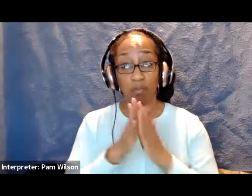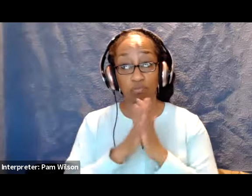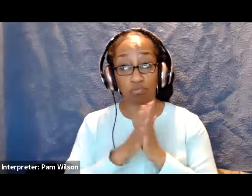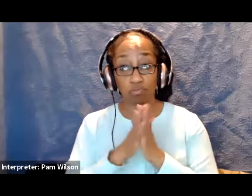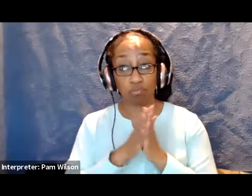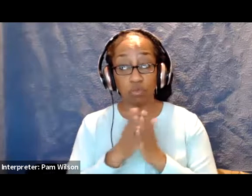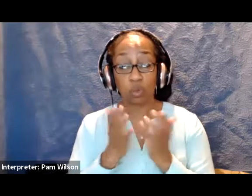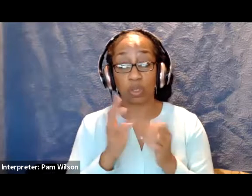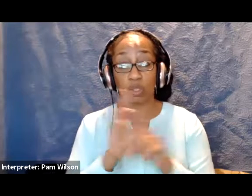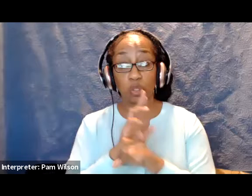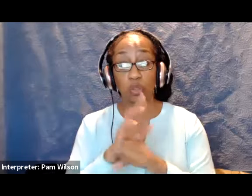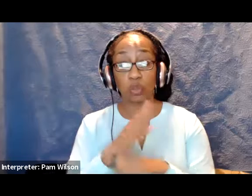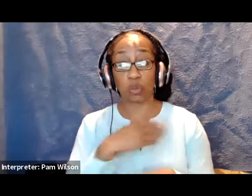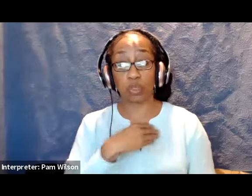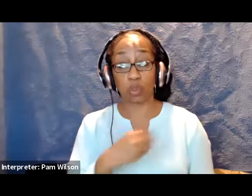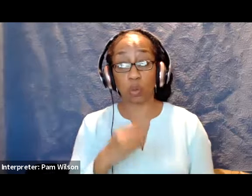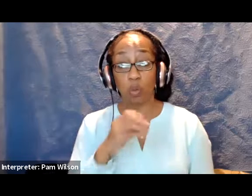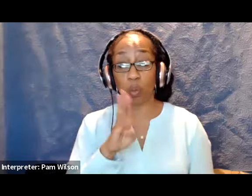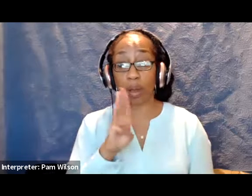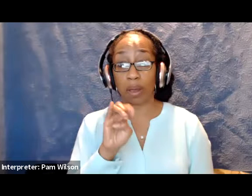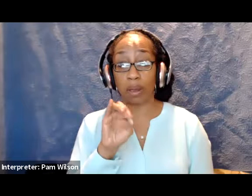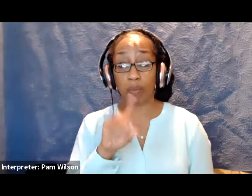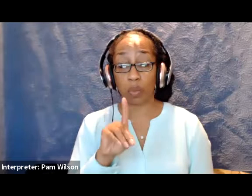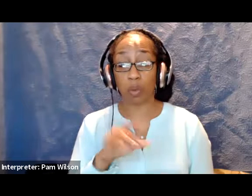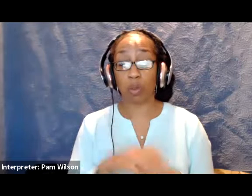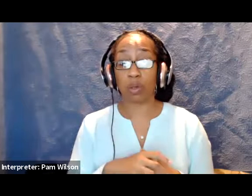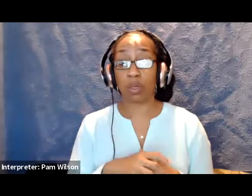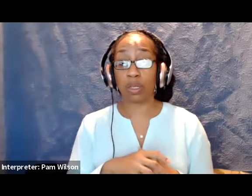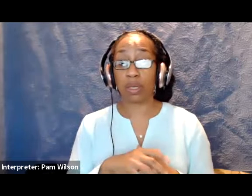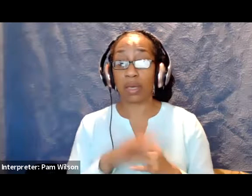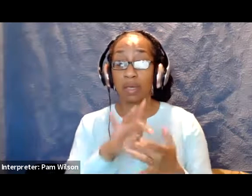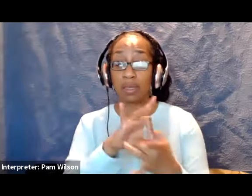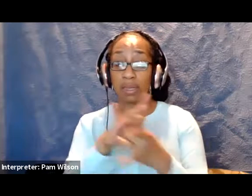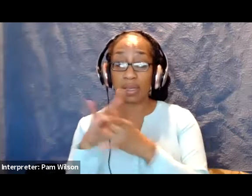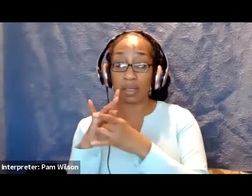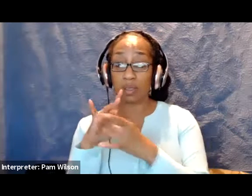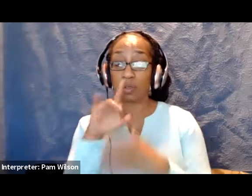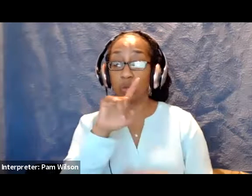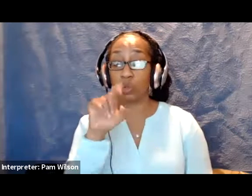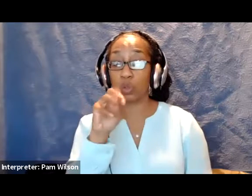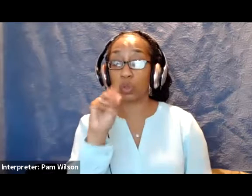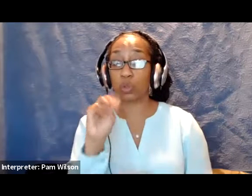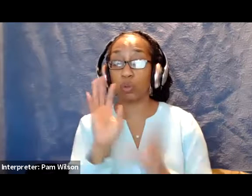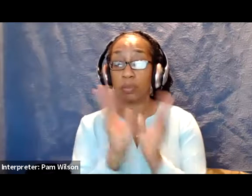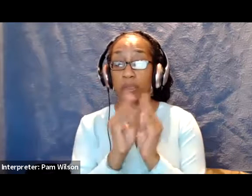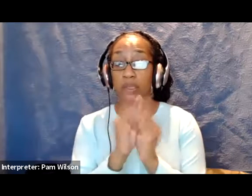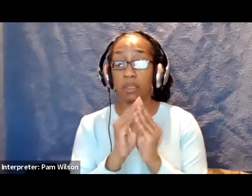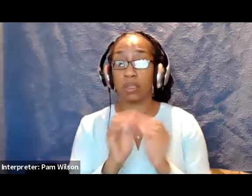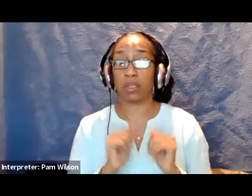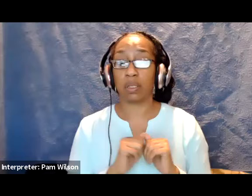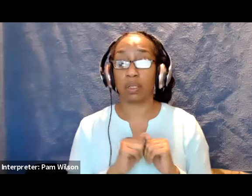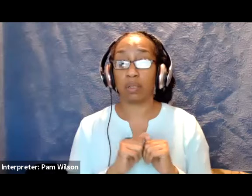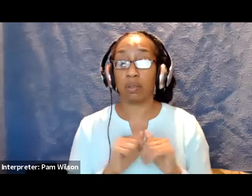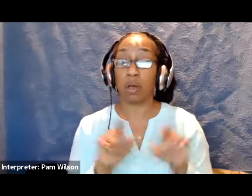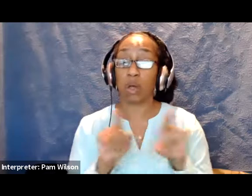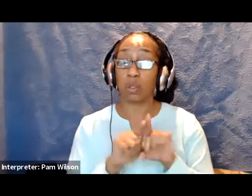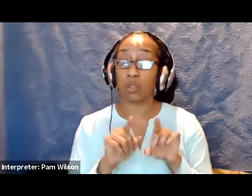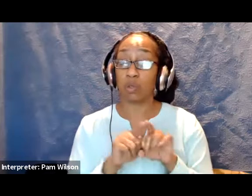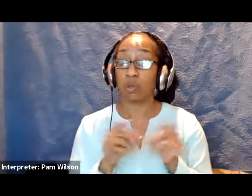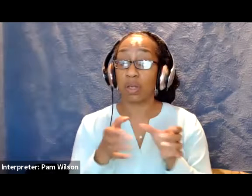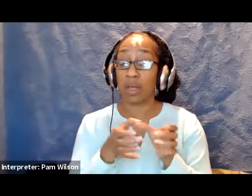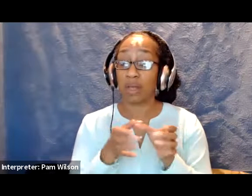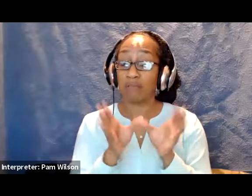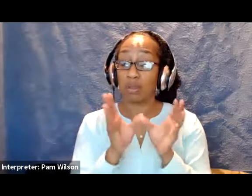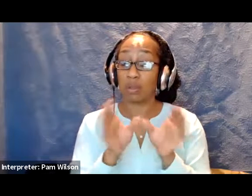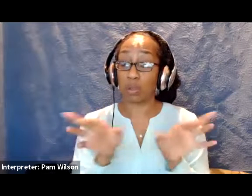use a whiteboard, pull a whiteboard in and link it to your Zoom meeting. All right. You may also have breakout rooms